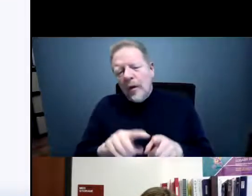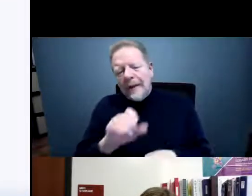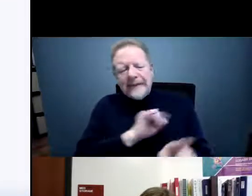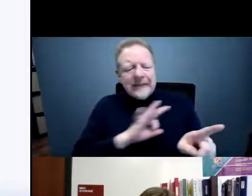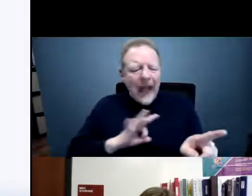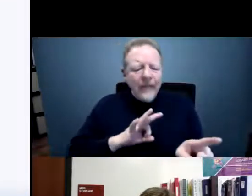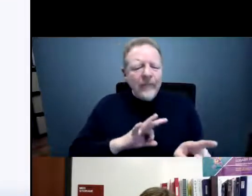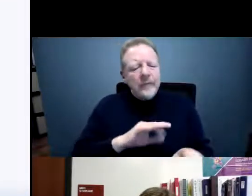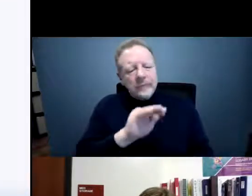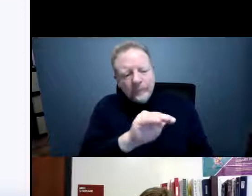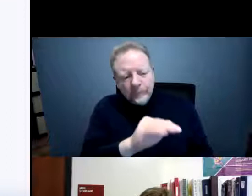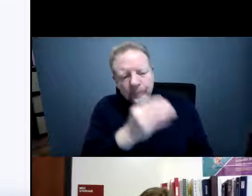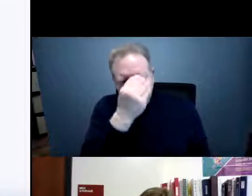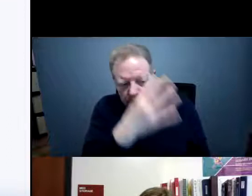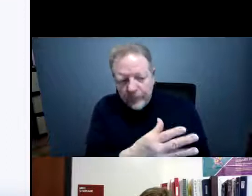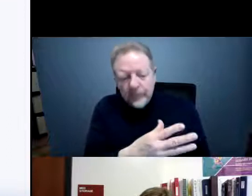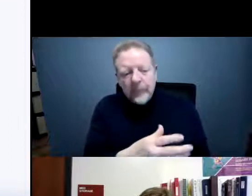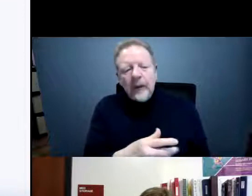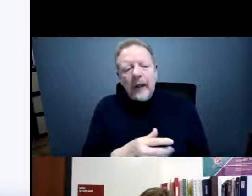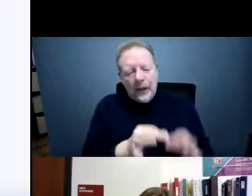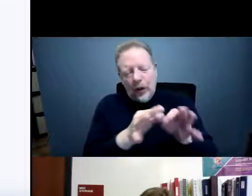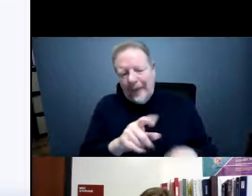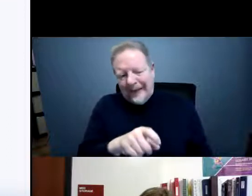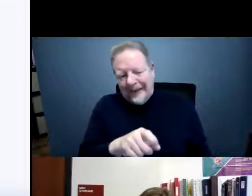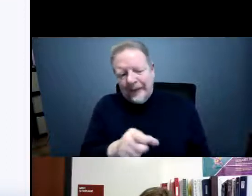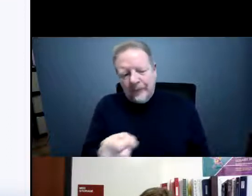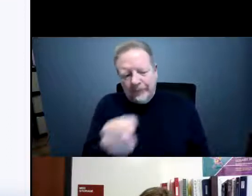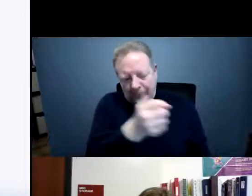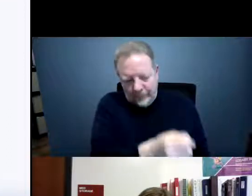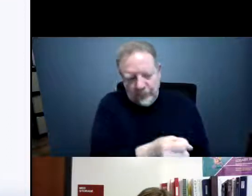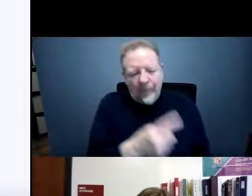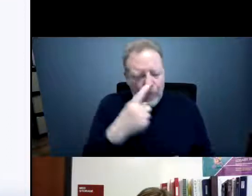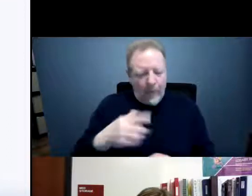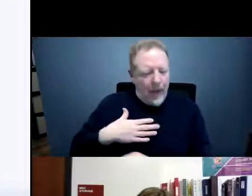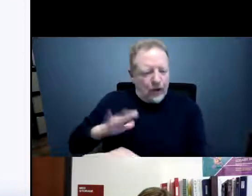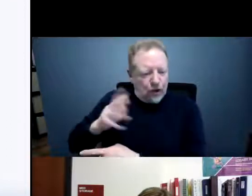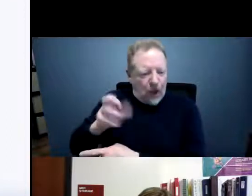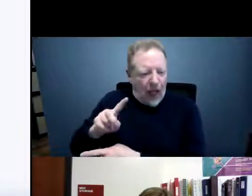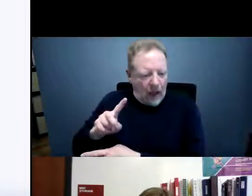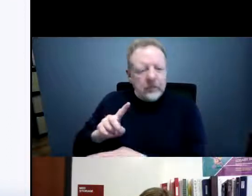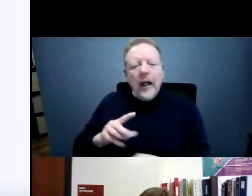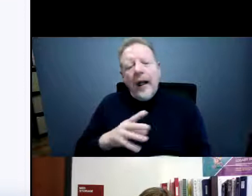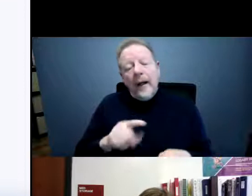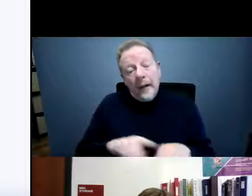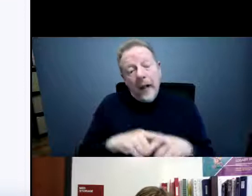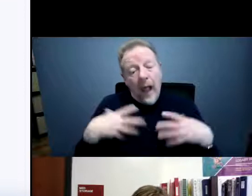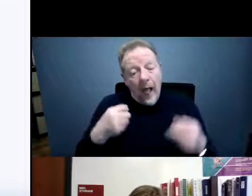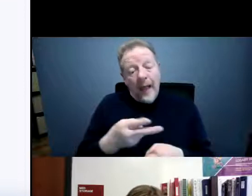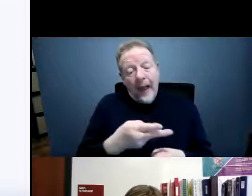that, you know, an interpreter needs to be secured. And as healthcare is increasingly complicated,